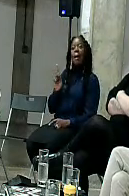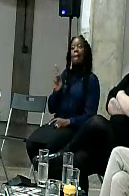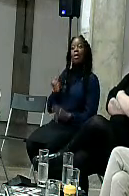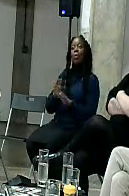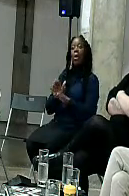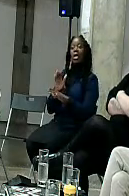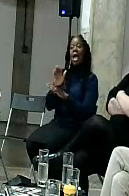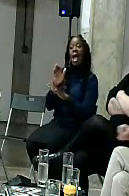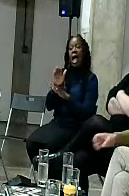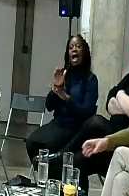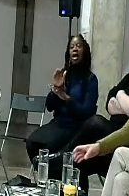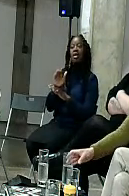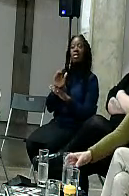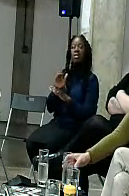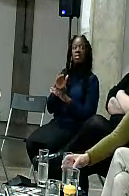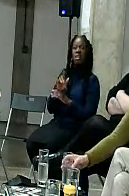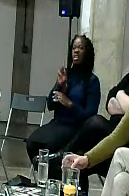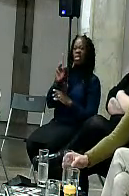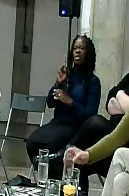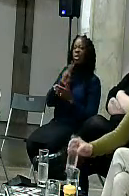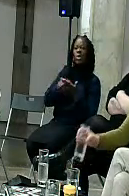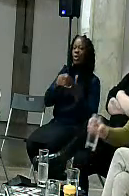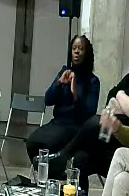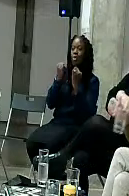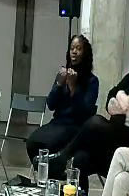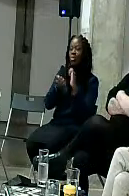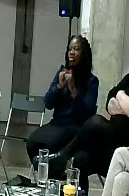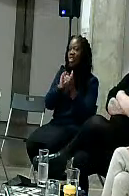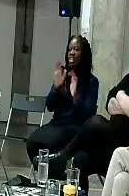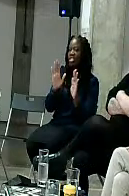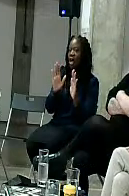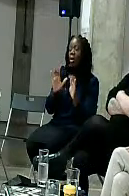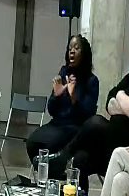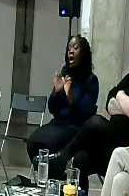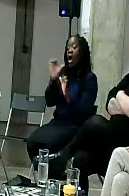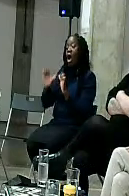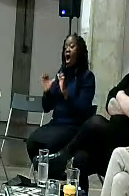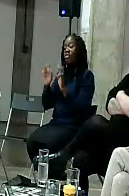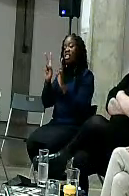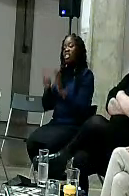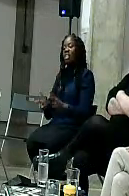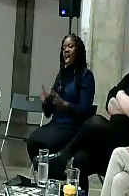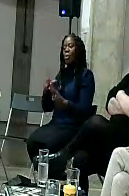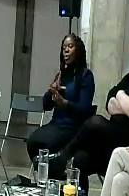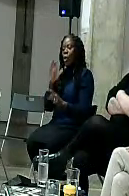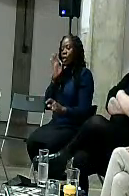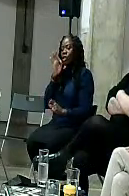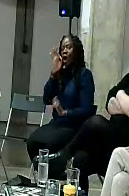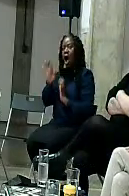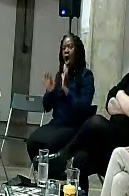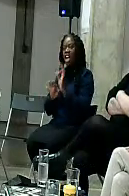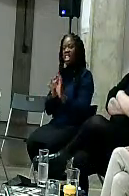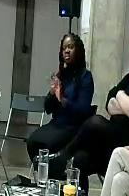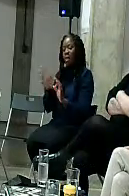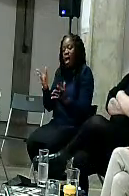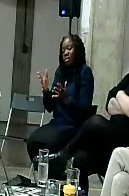about. Well, we didn't know. They weren't his normal friends. You know, it was after he died we wanted to ask questions, but it was too late.